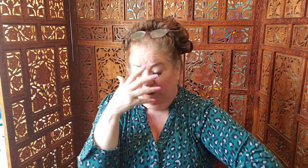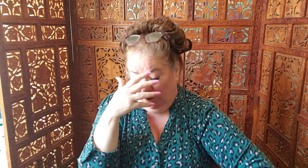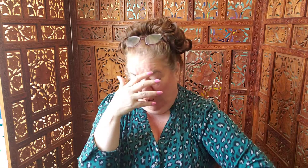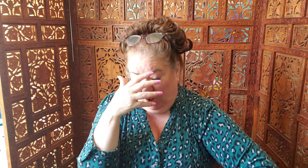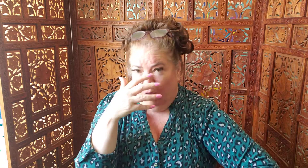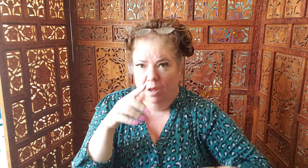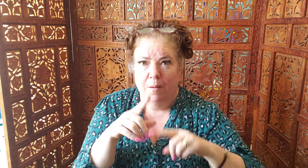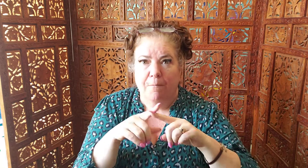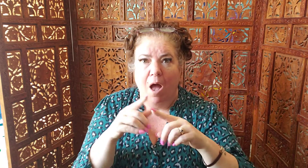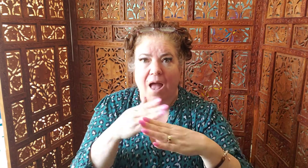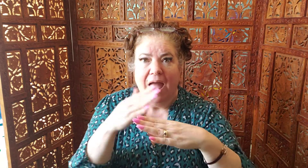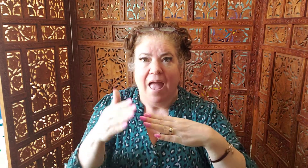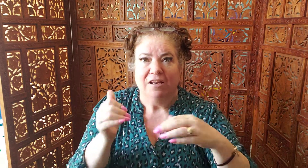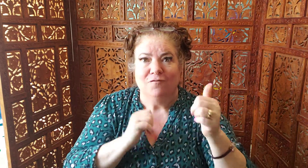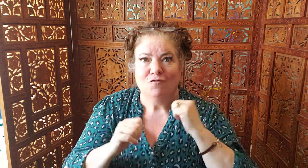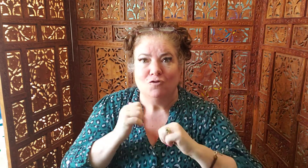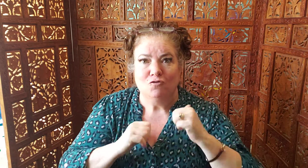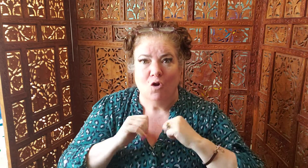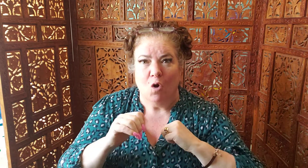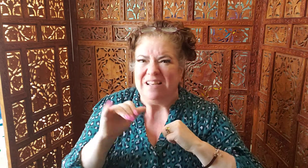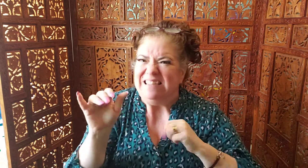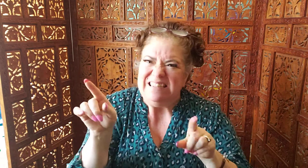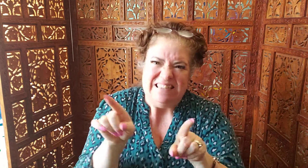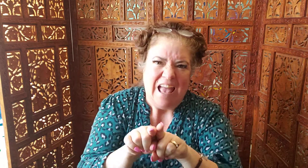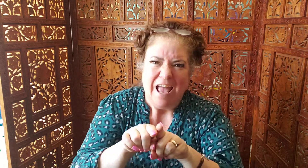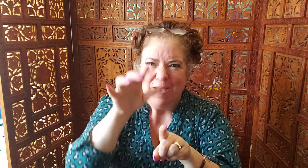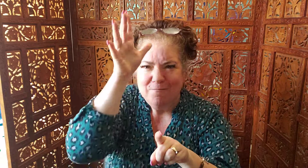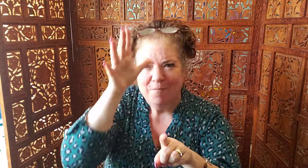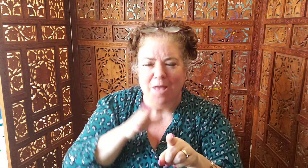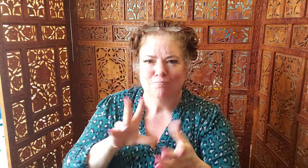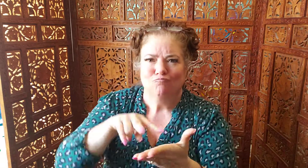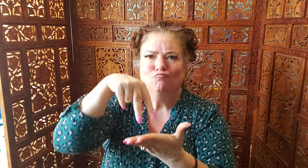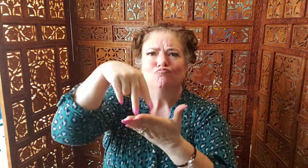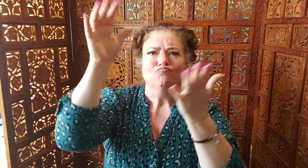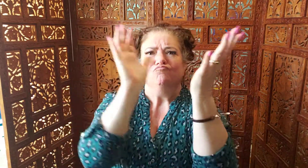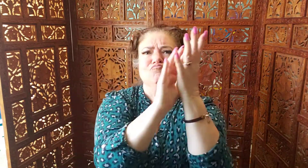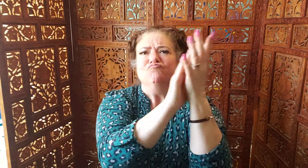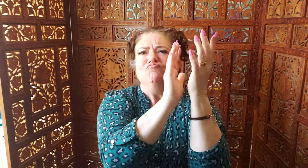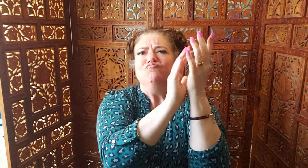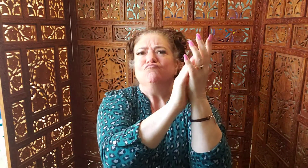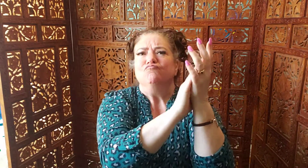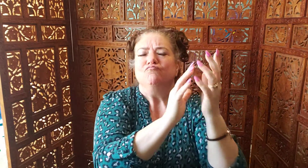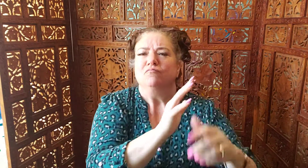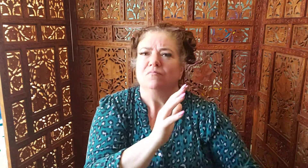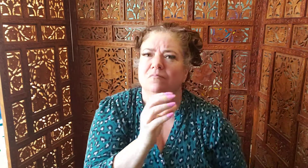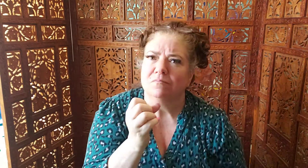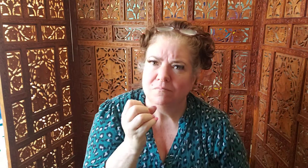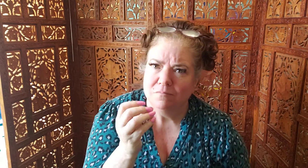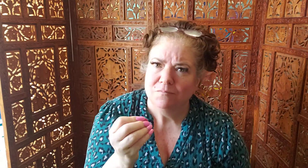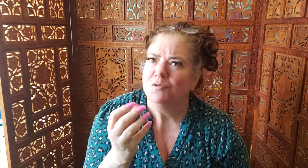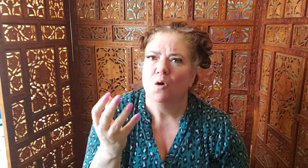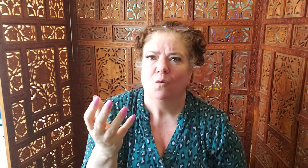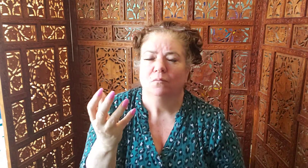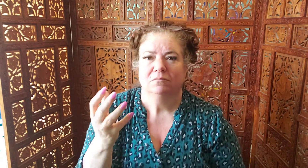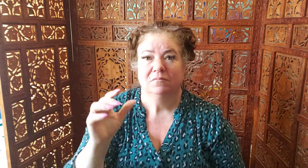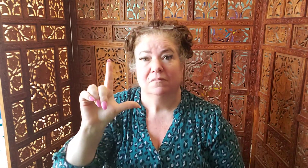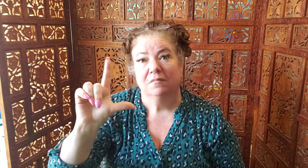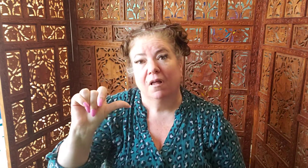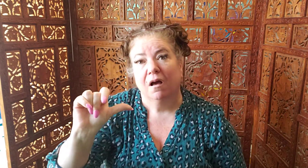always in the theater, but whether LGBTQIA got seen by larger groups of people or not, now